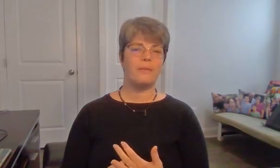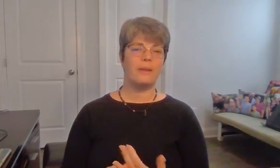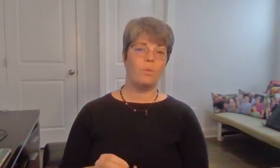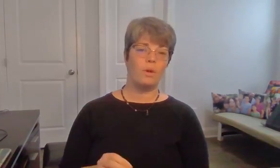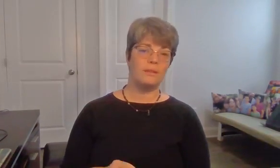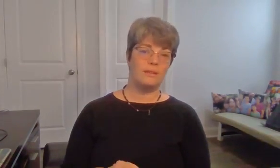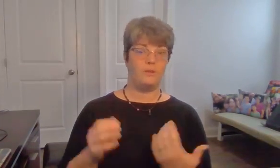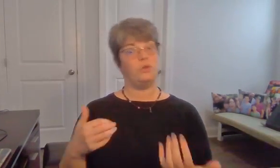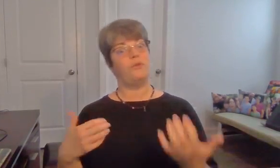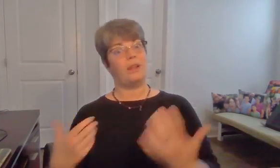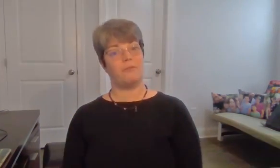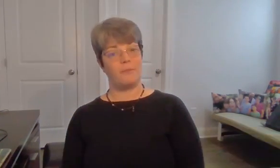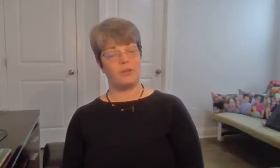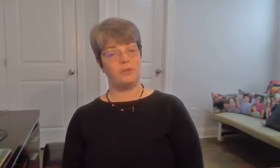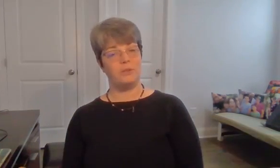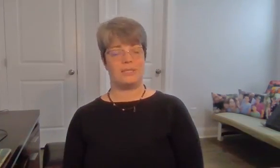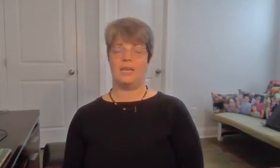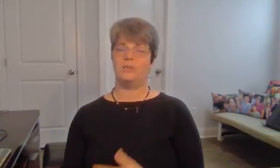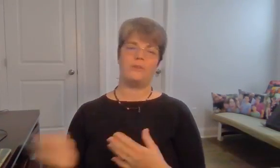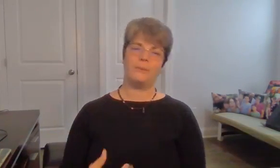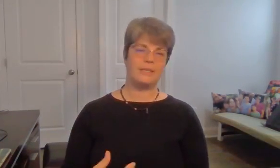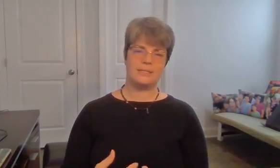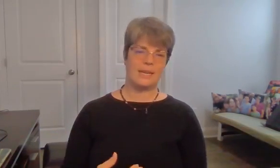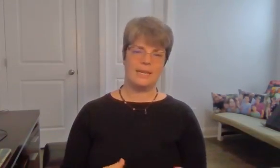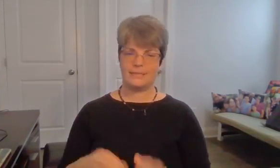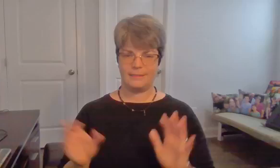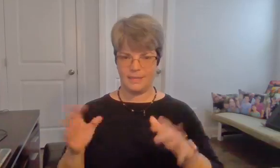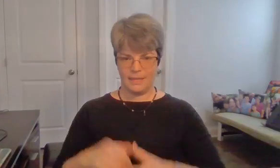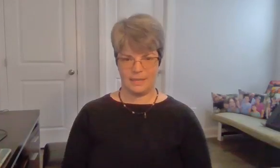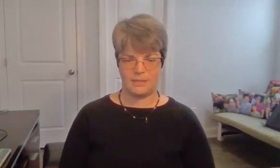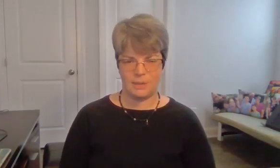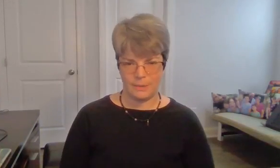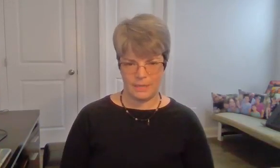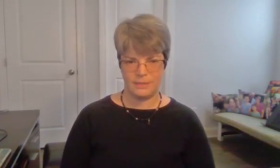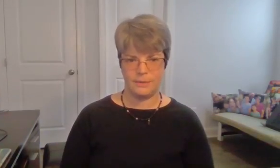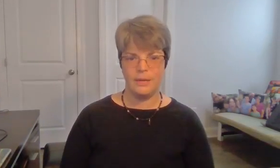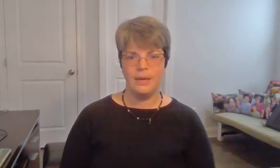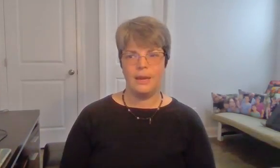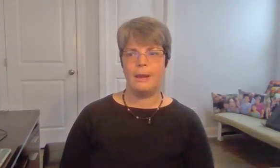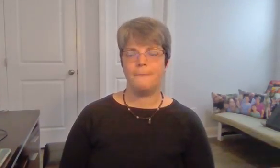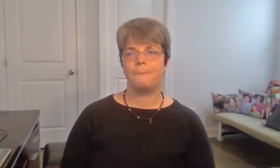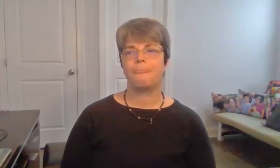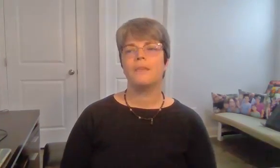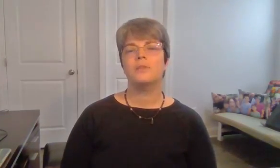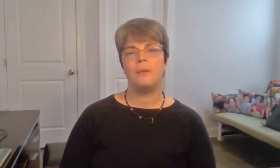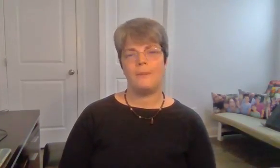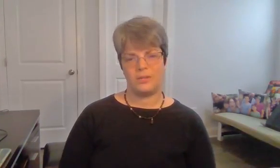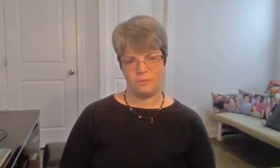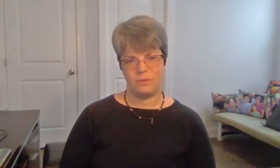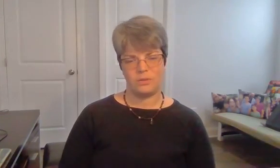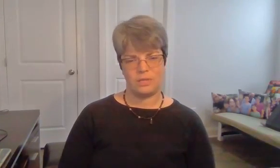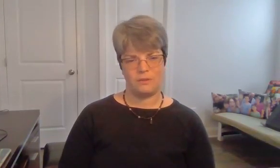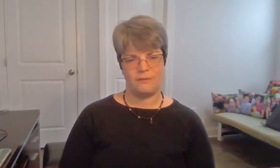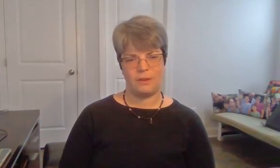then, if you do finally remember to do the signs, you forget what the sign is. It gets complicated. So be patient with yourself and with